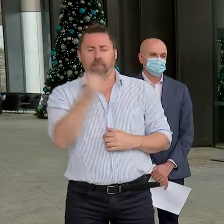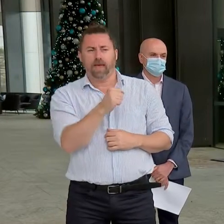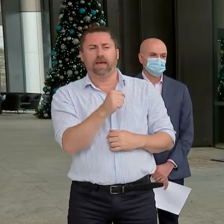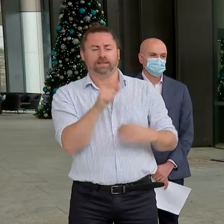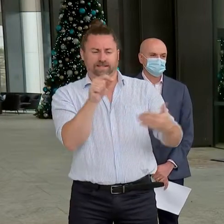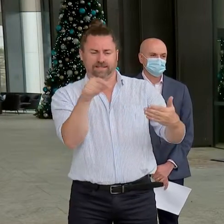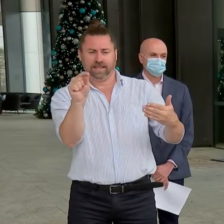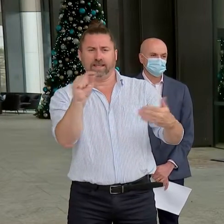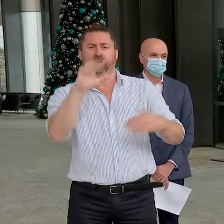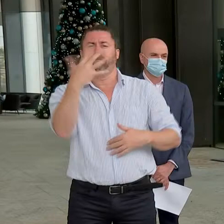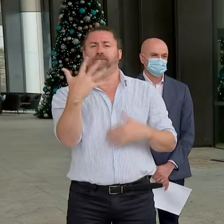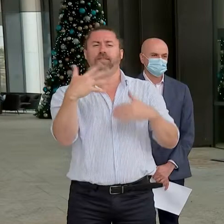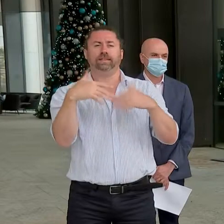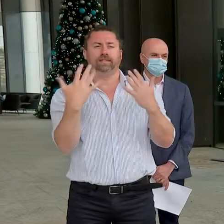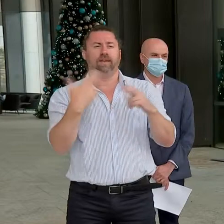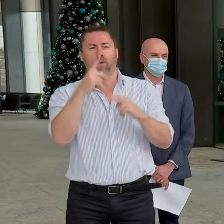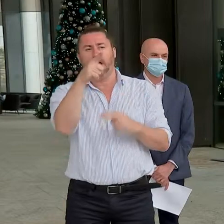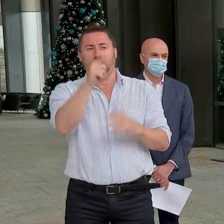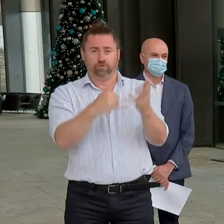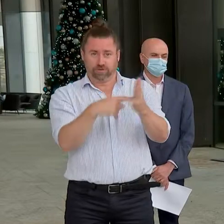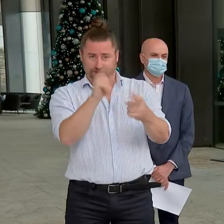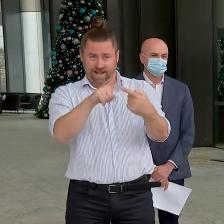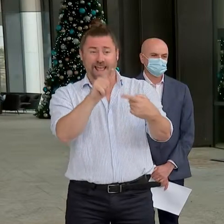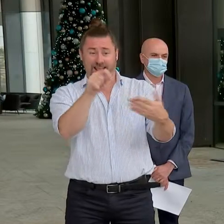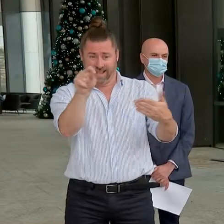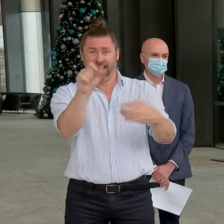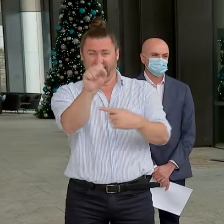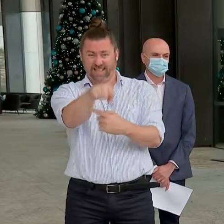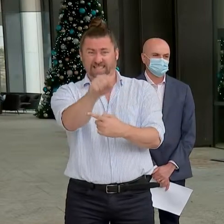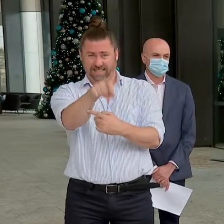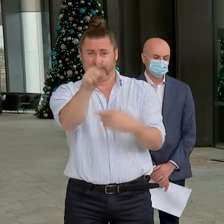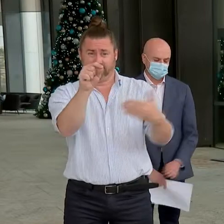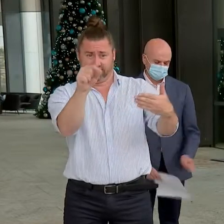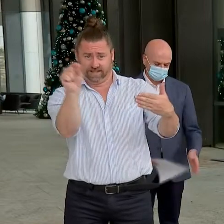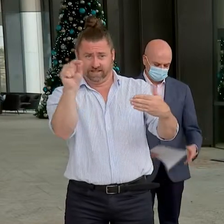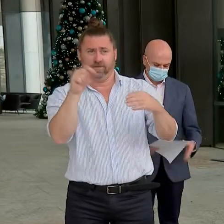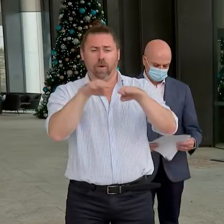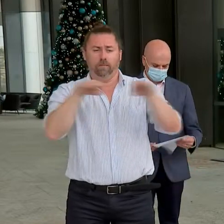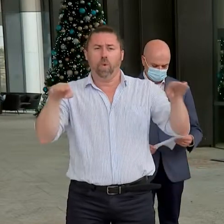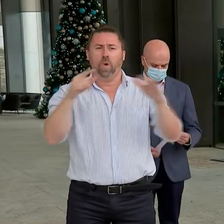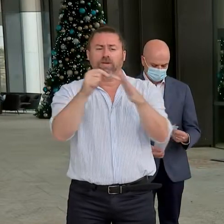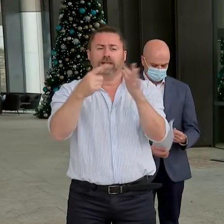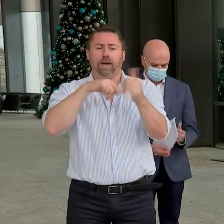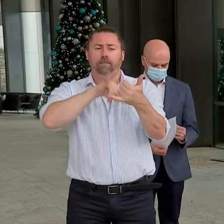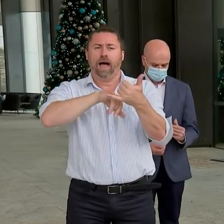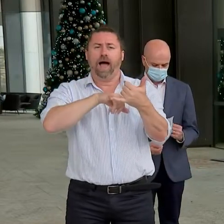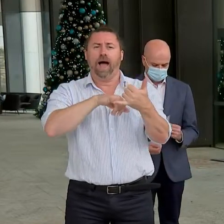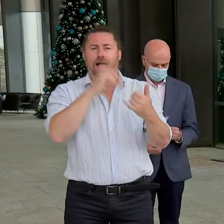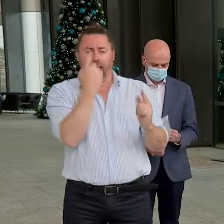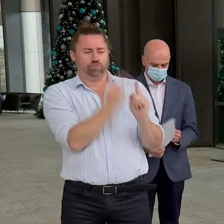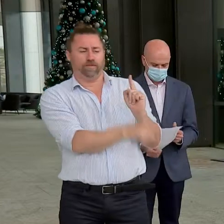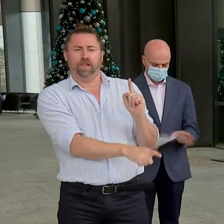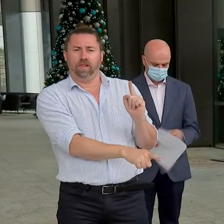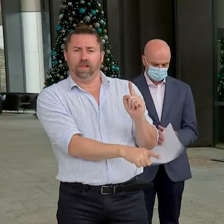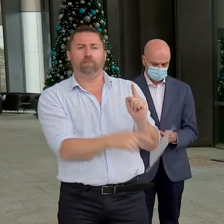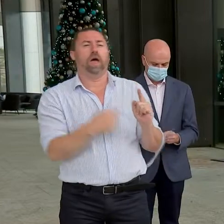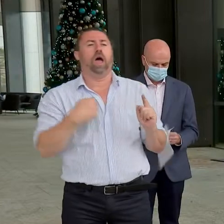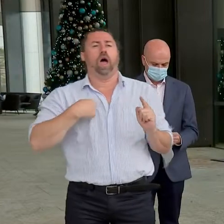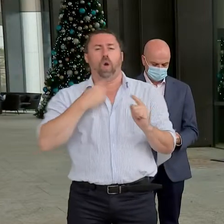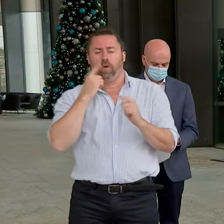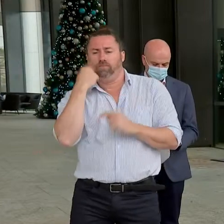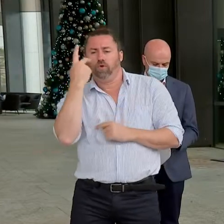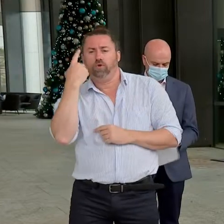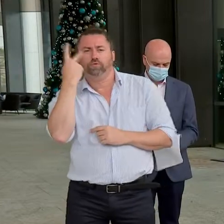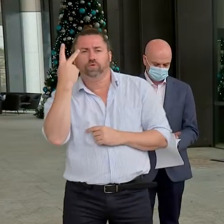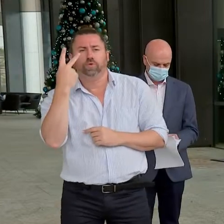So please say yes to that, because that will be the way that you still get your border pass. But we will make sure the website tells